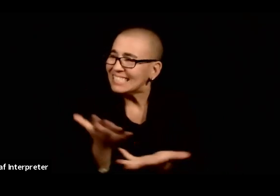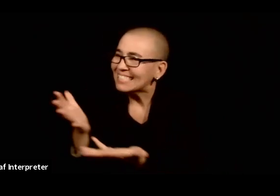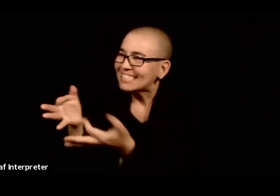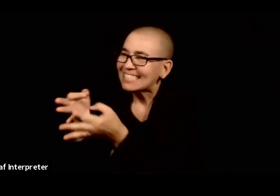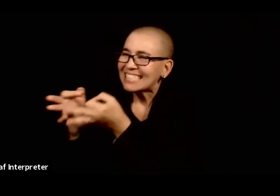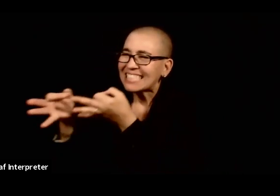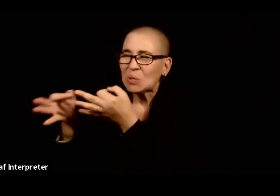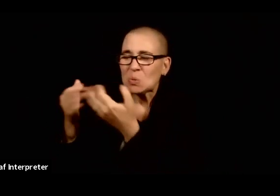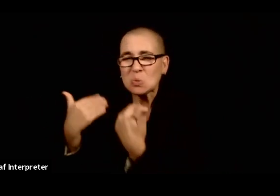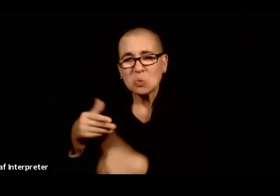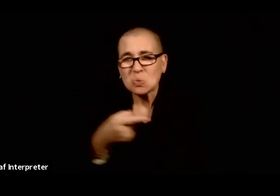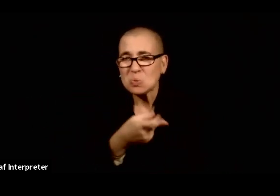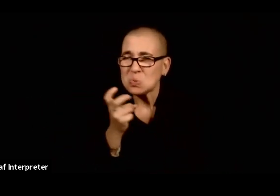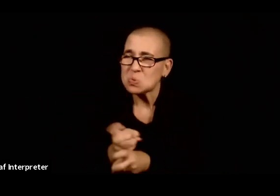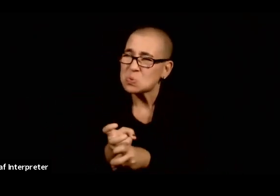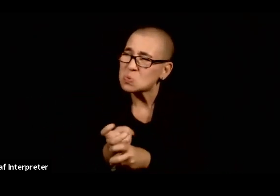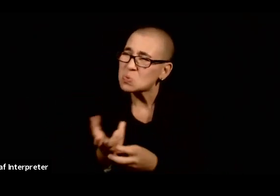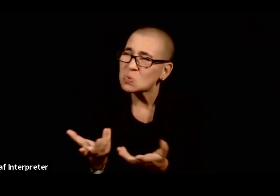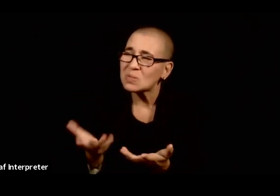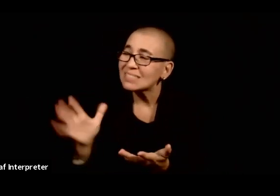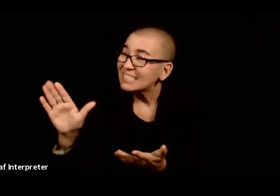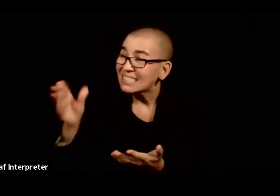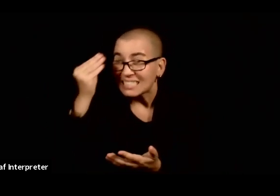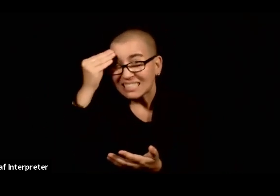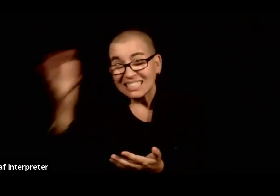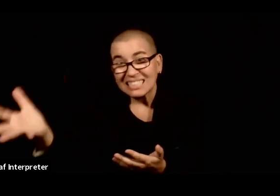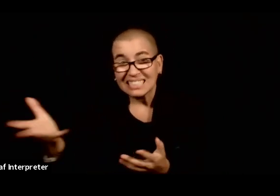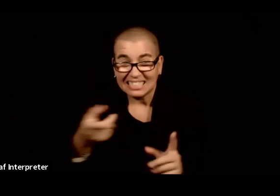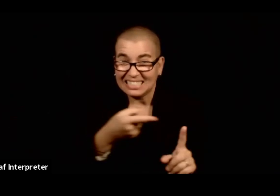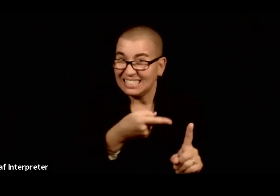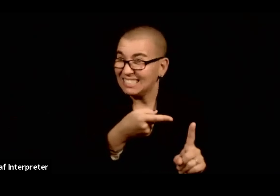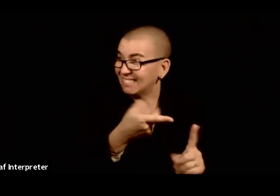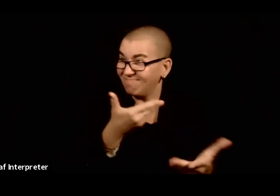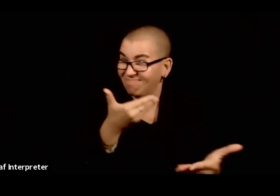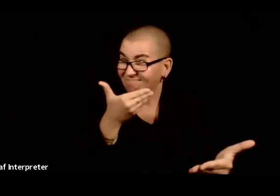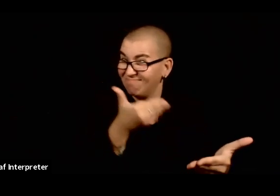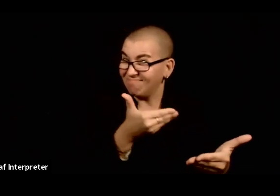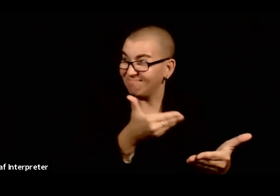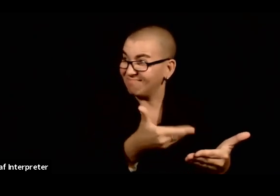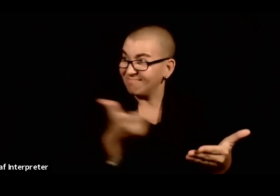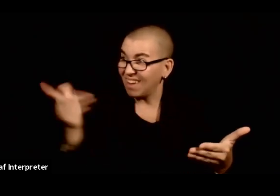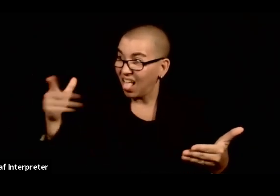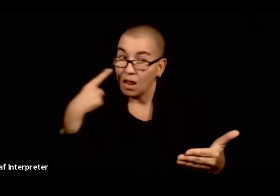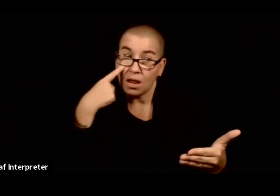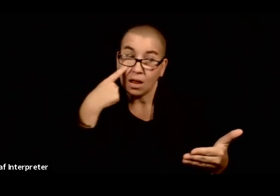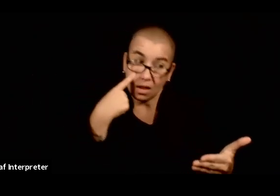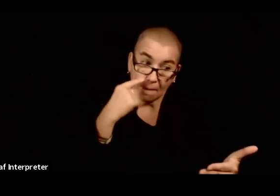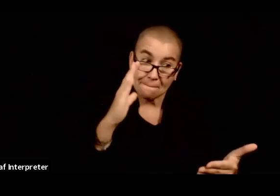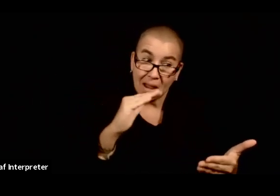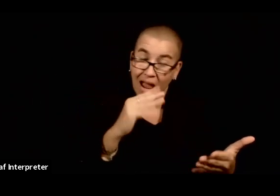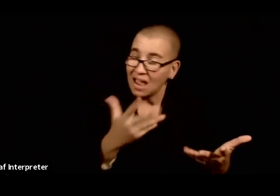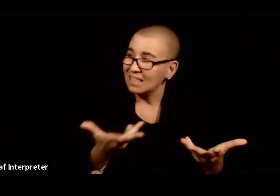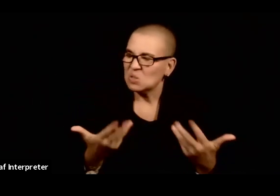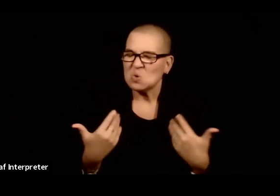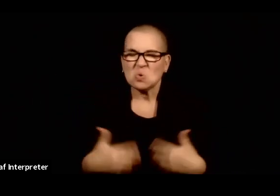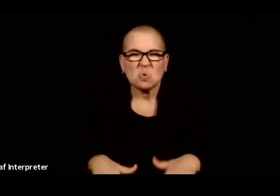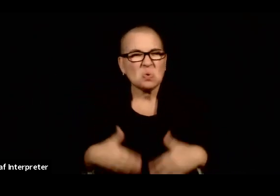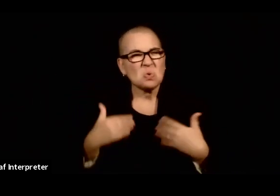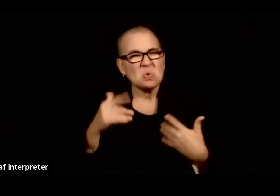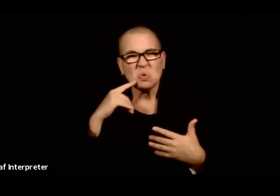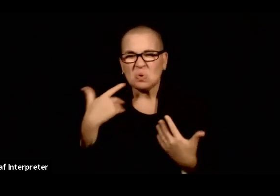difficult. When looking at this balance, we must recognize that isolation is also a safety